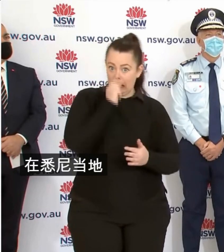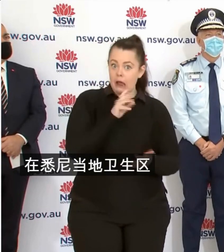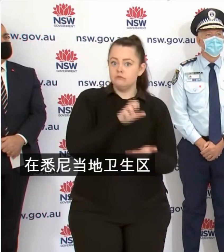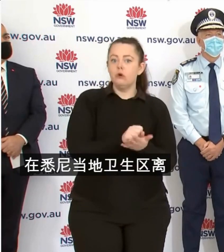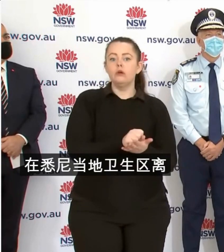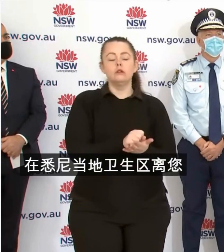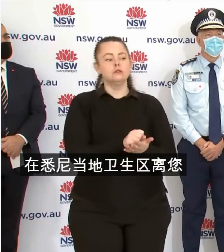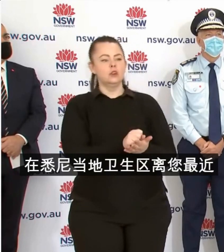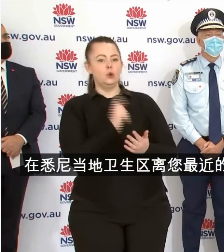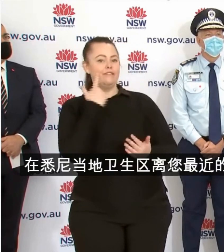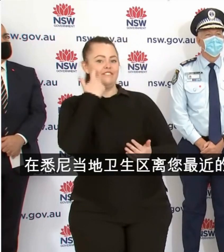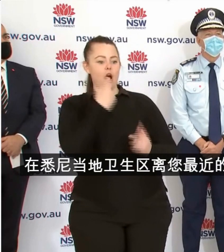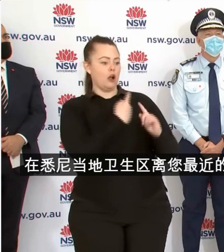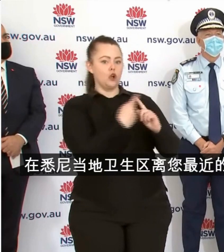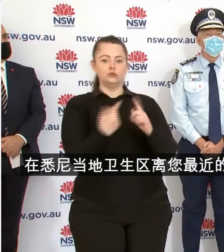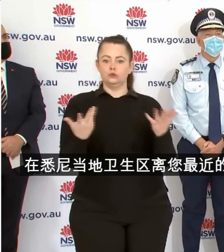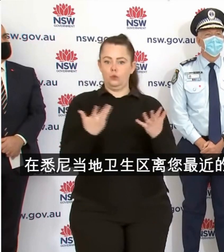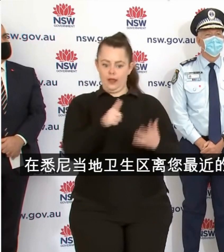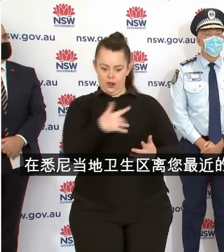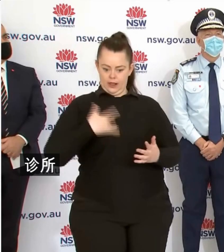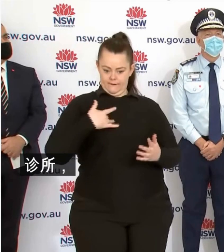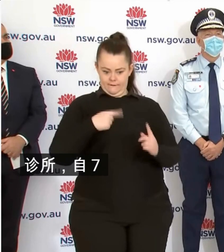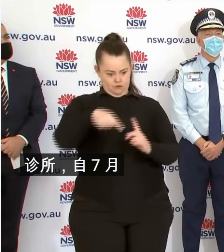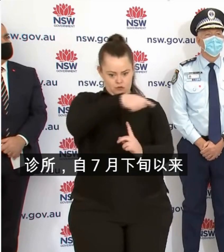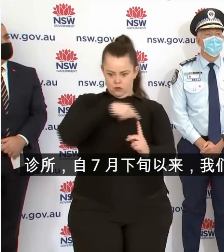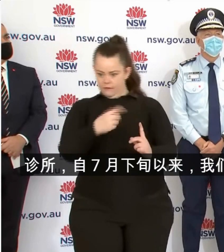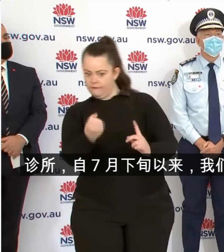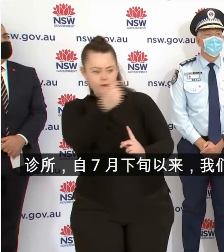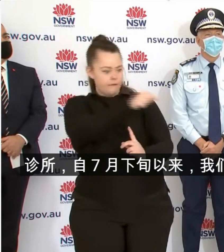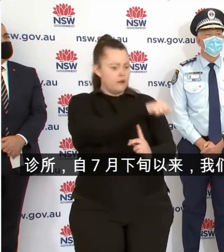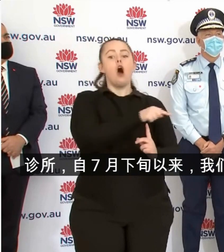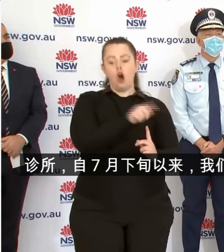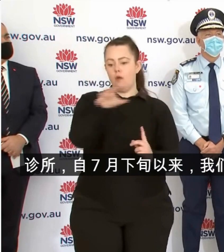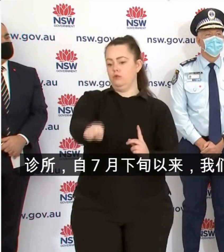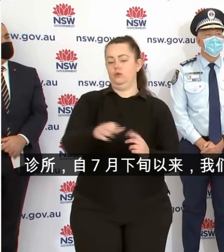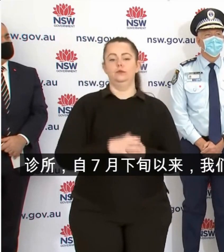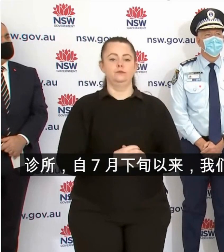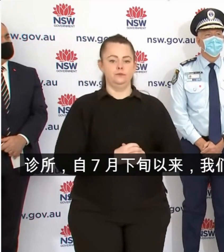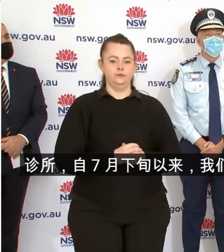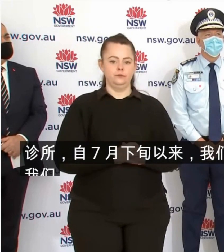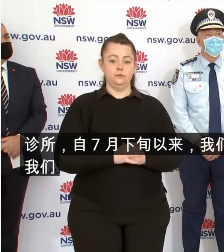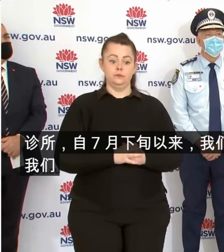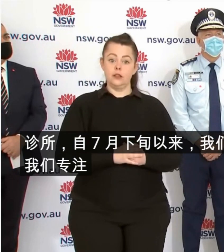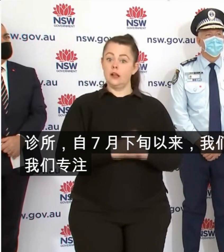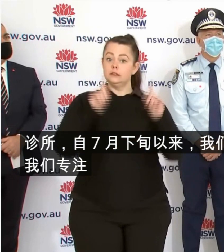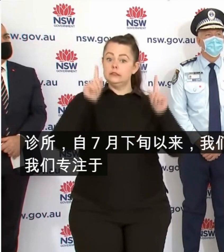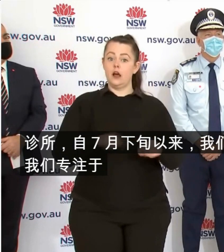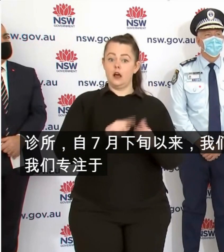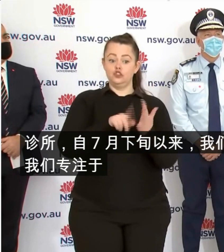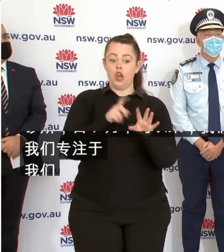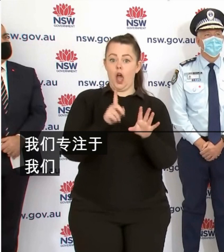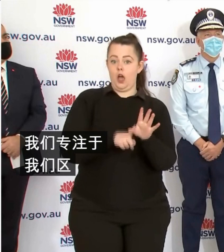In Sydney Local Health District, we have also been running community pop-up clinics since late July. We have focused